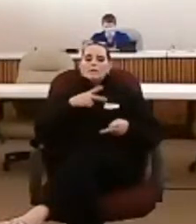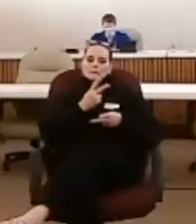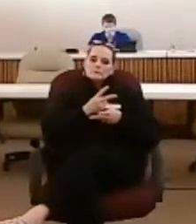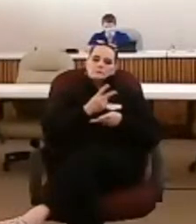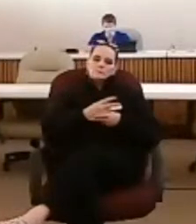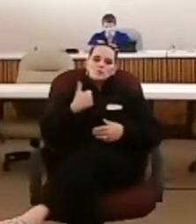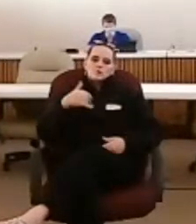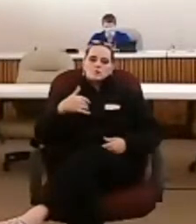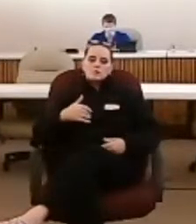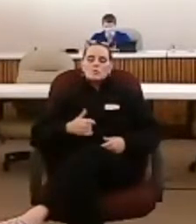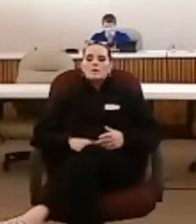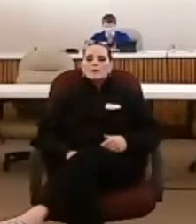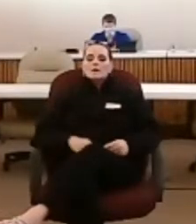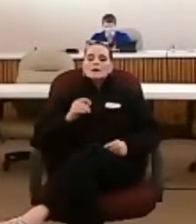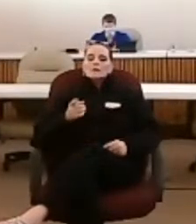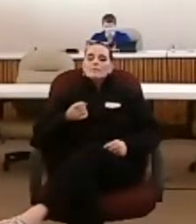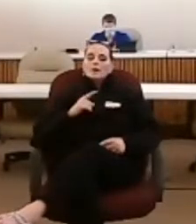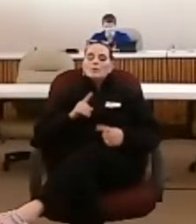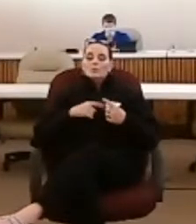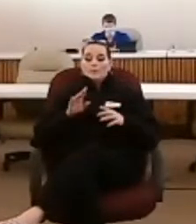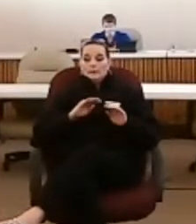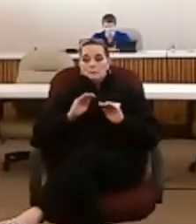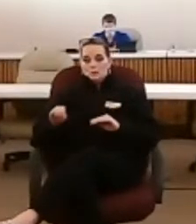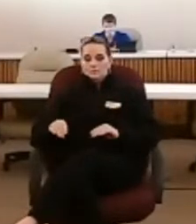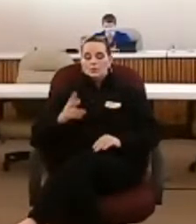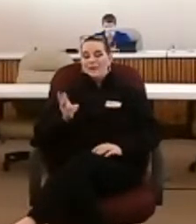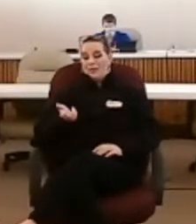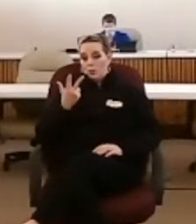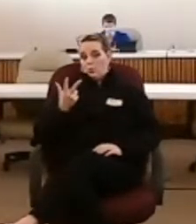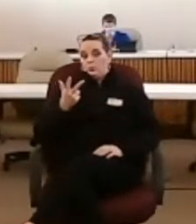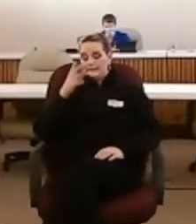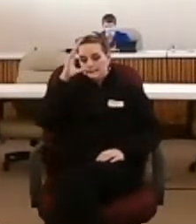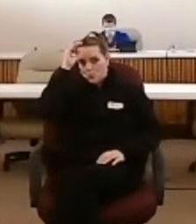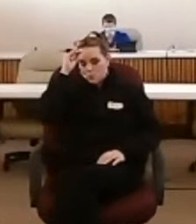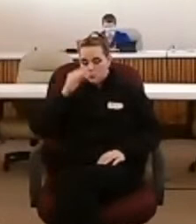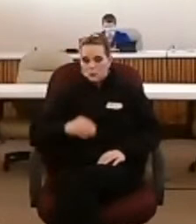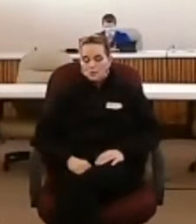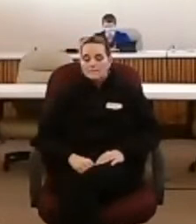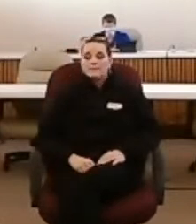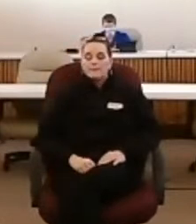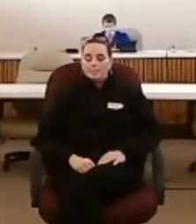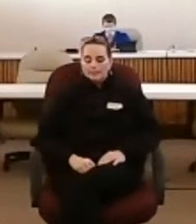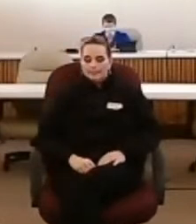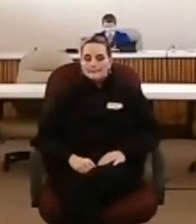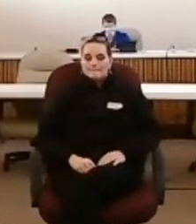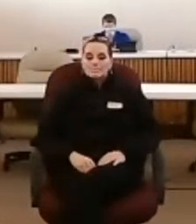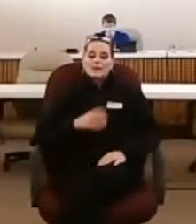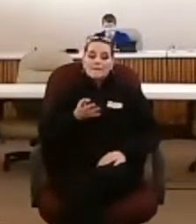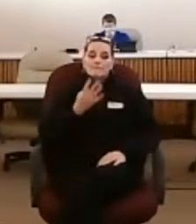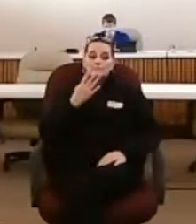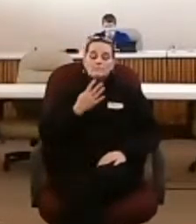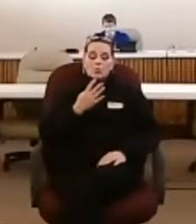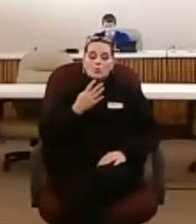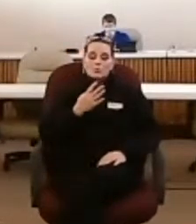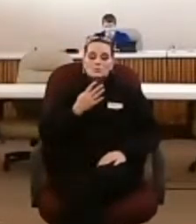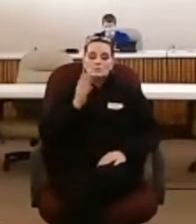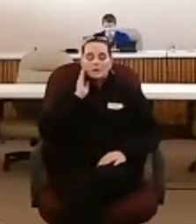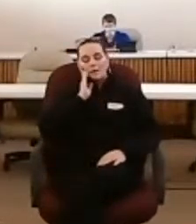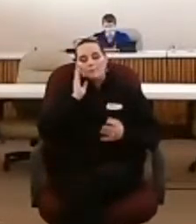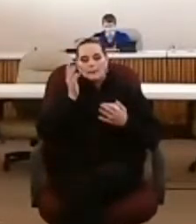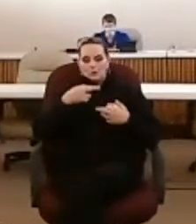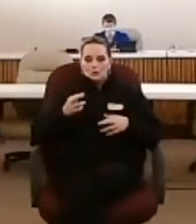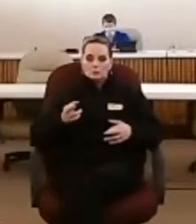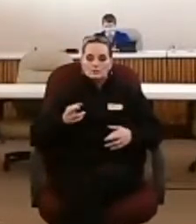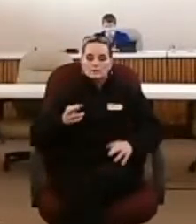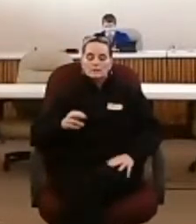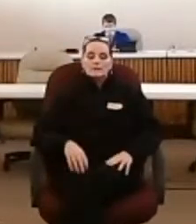little anecdote I will tell you, when we moved in there, we had 3 sons and 4 bedrooms.